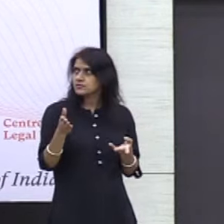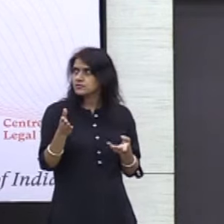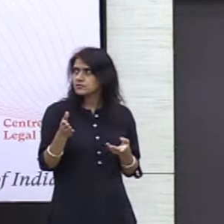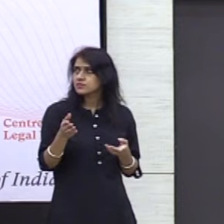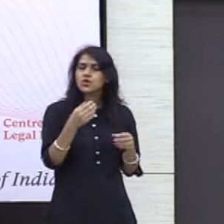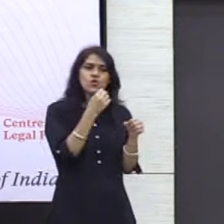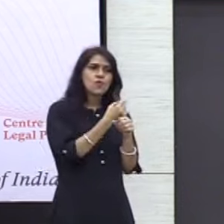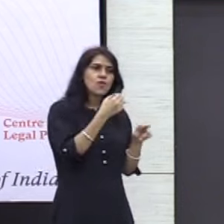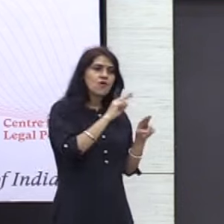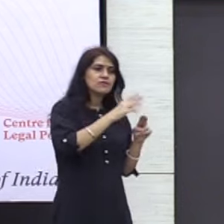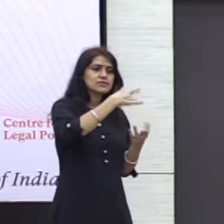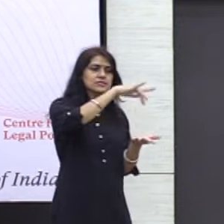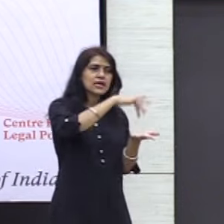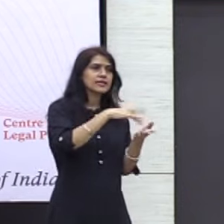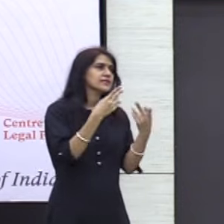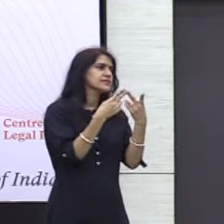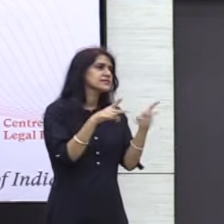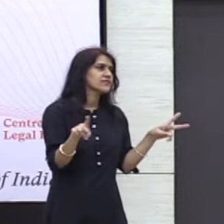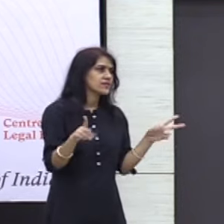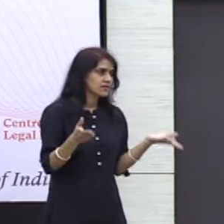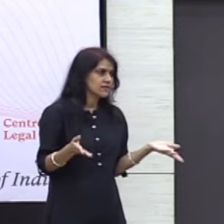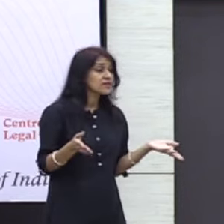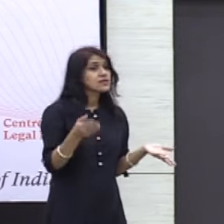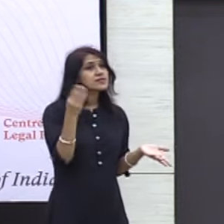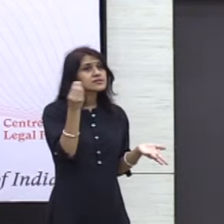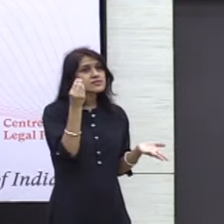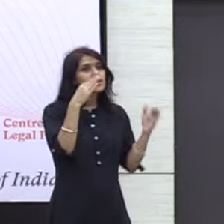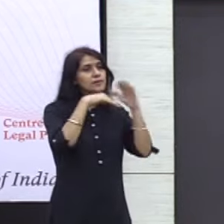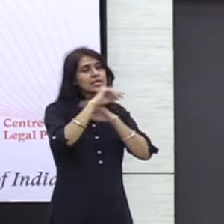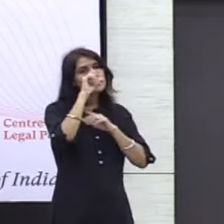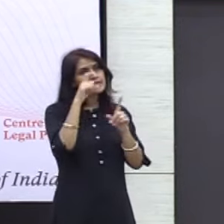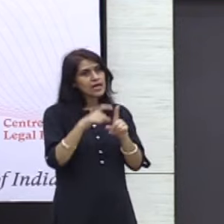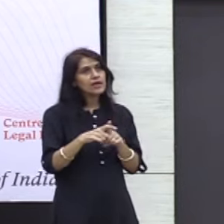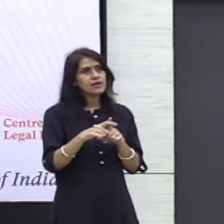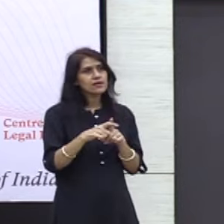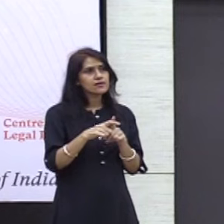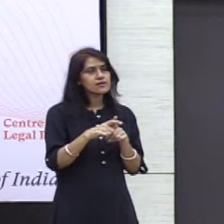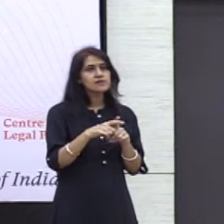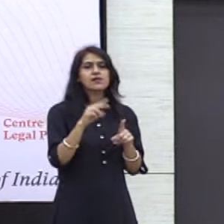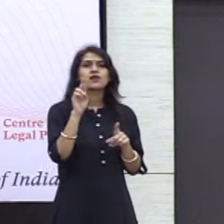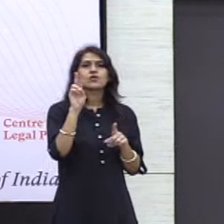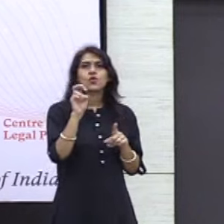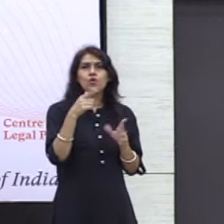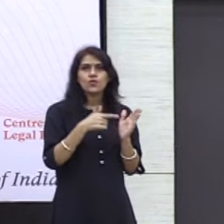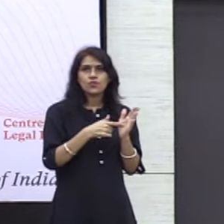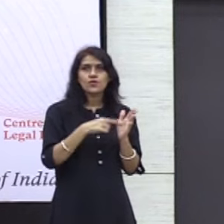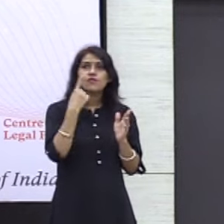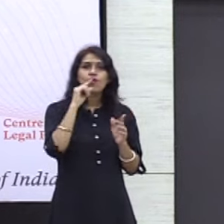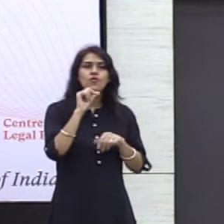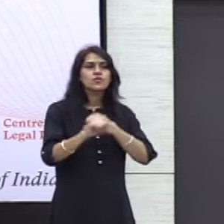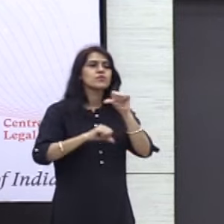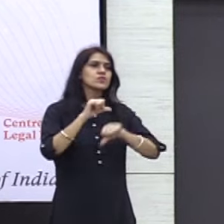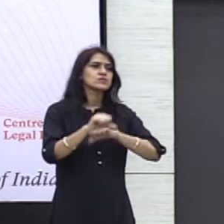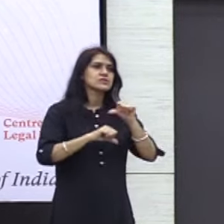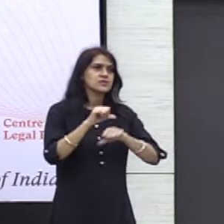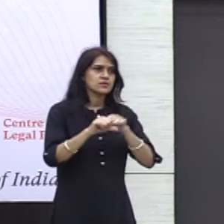is different. So somebody in Delhi will be entitled to prosecute